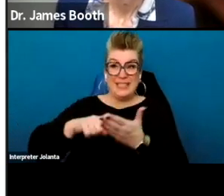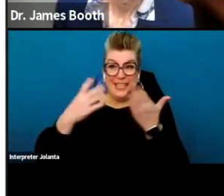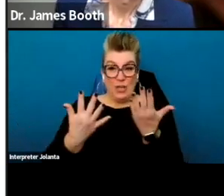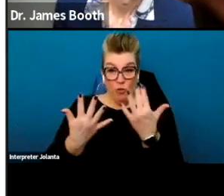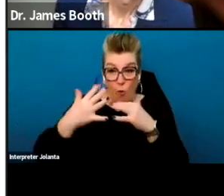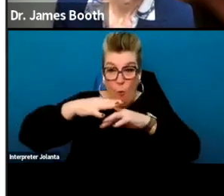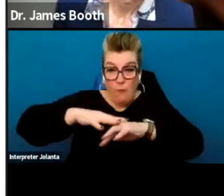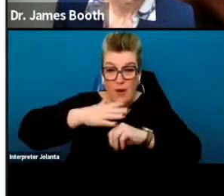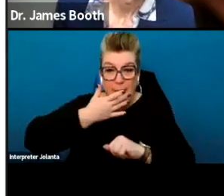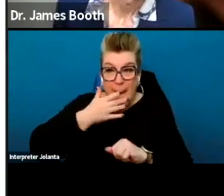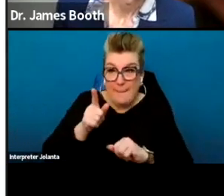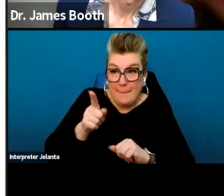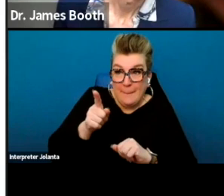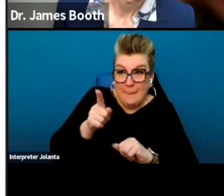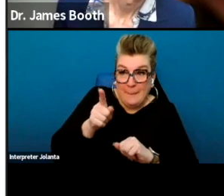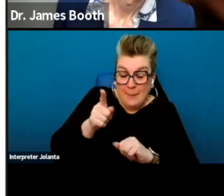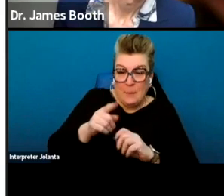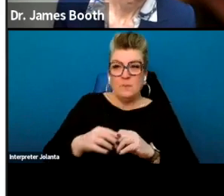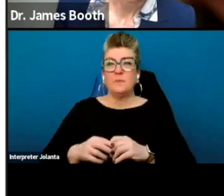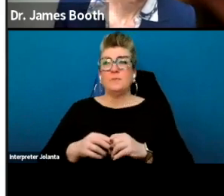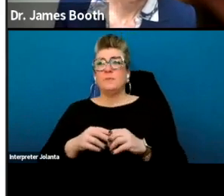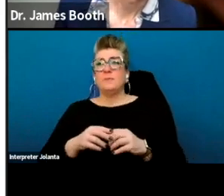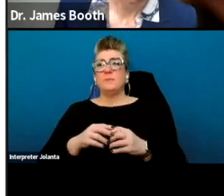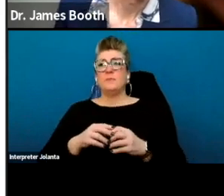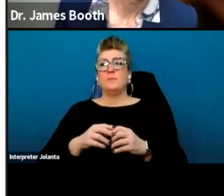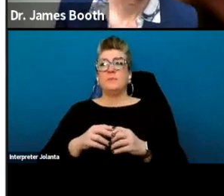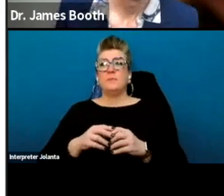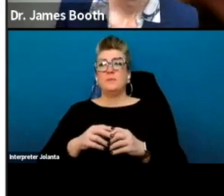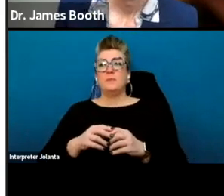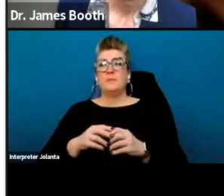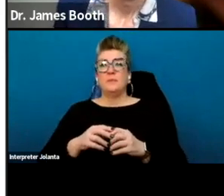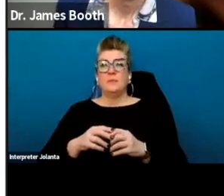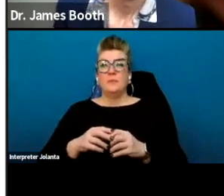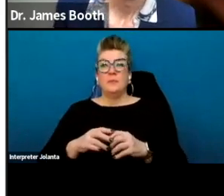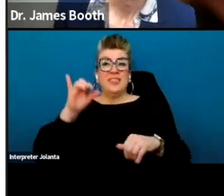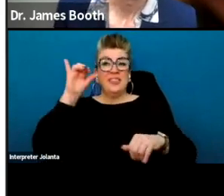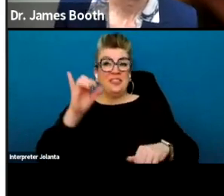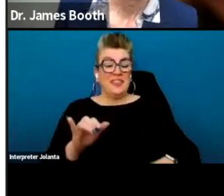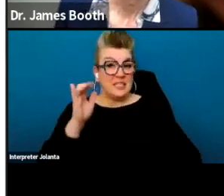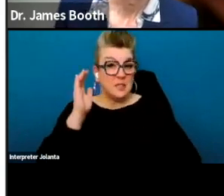This temporal cortex